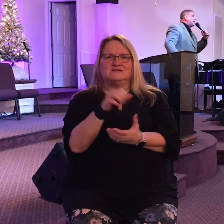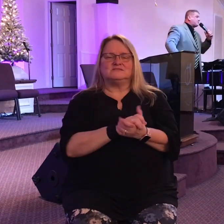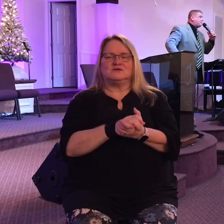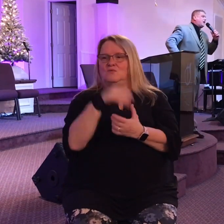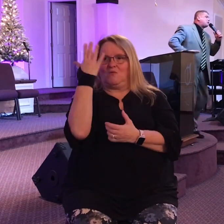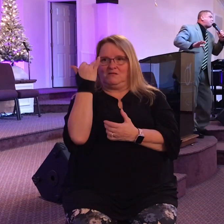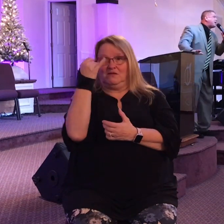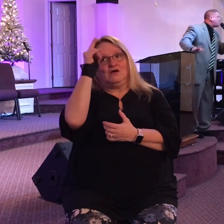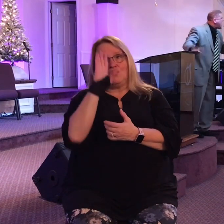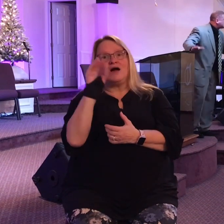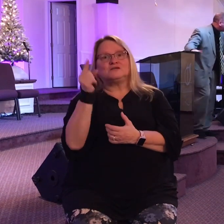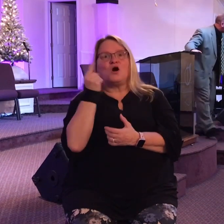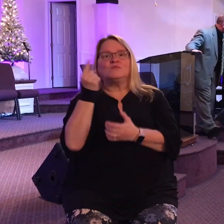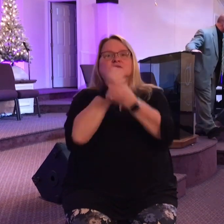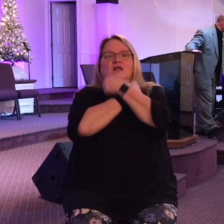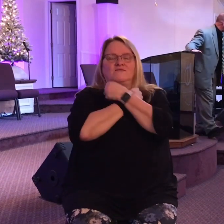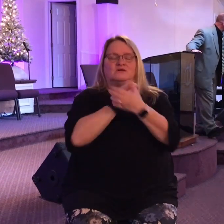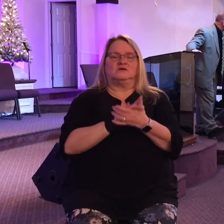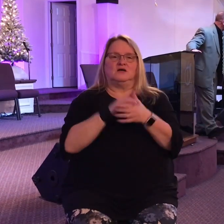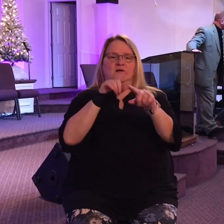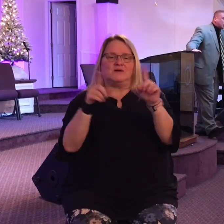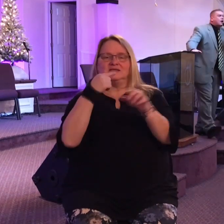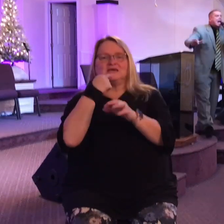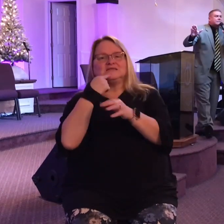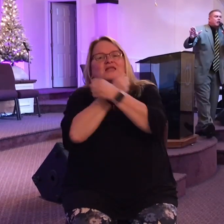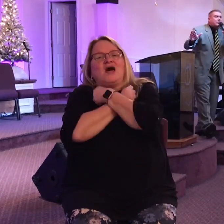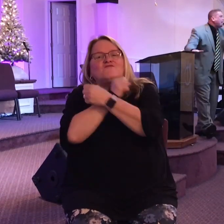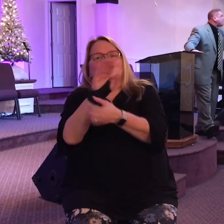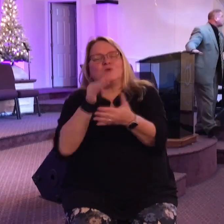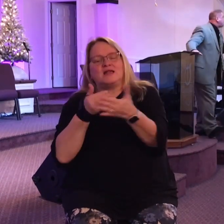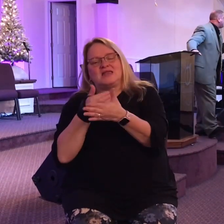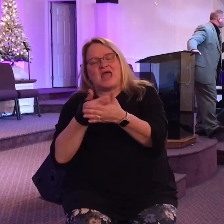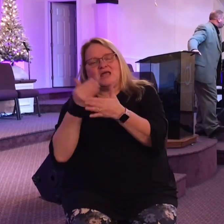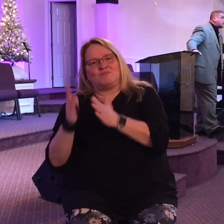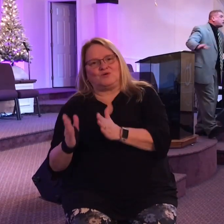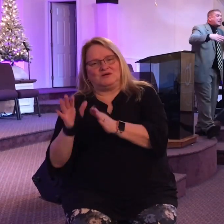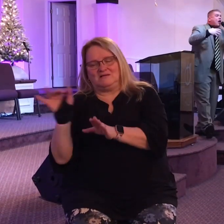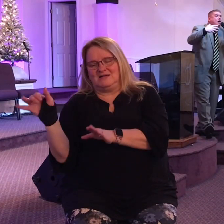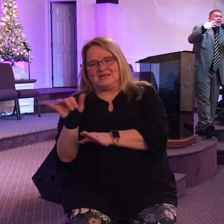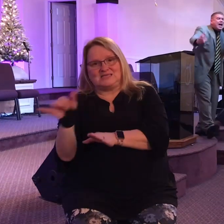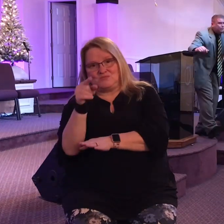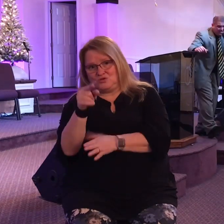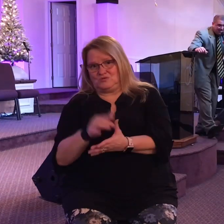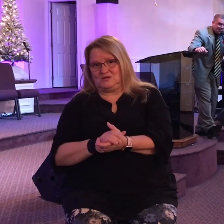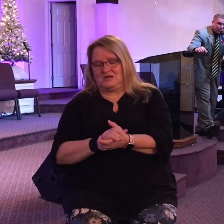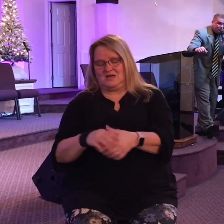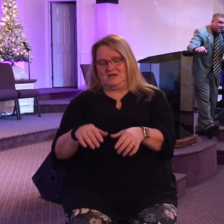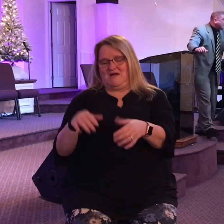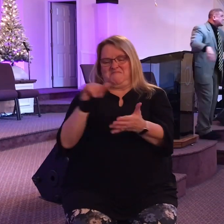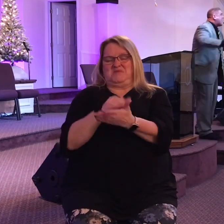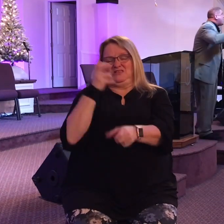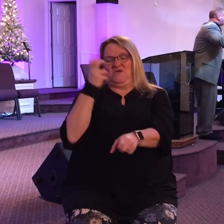going to have to love some folk that pluck your last nerve. You're going to have to learn to love some people that aren't lovely to